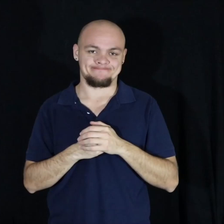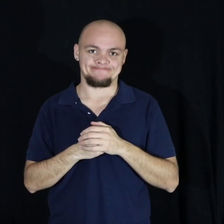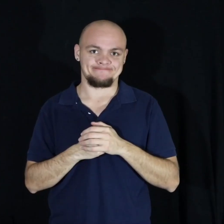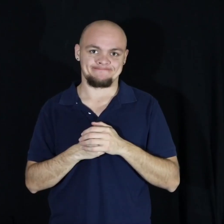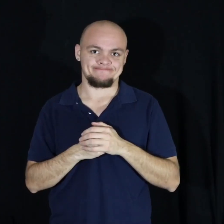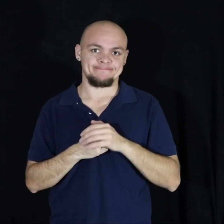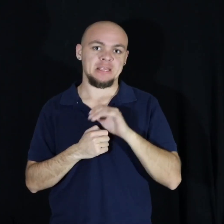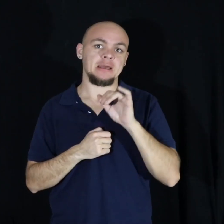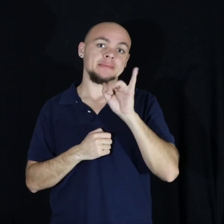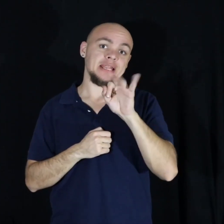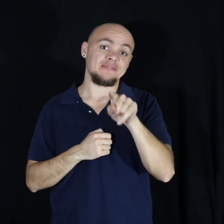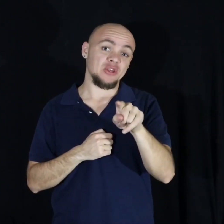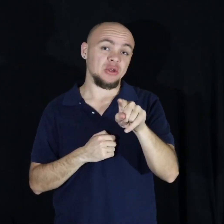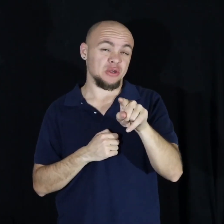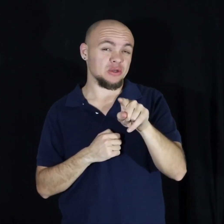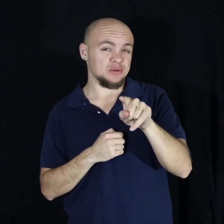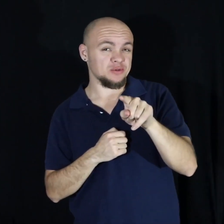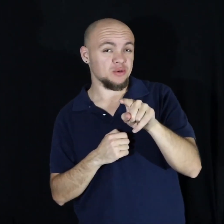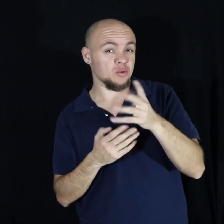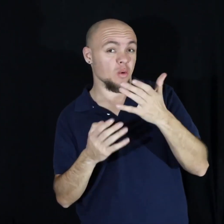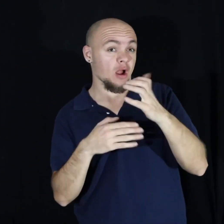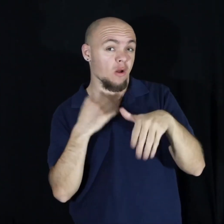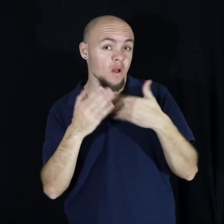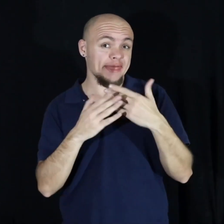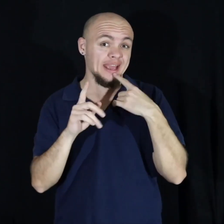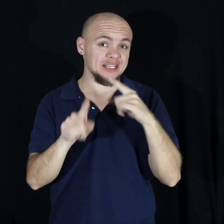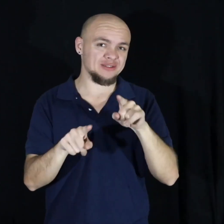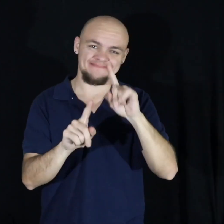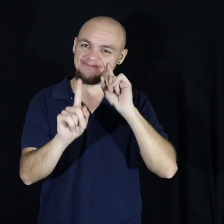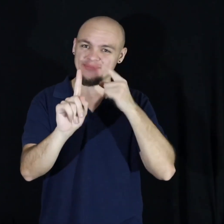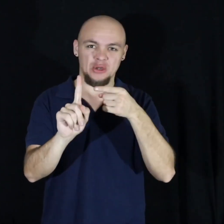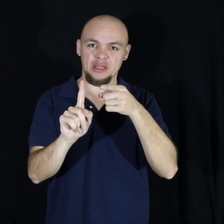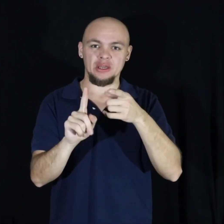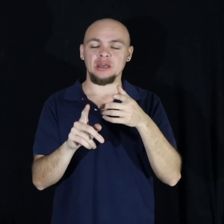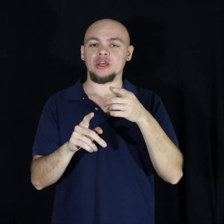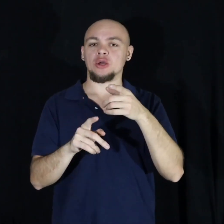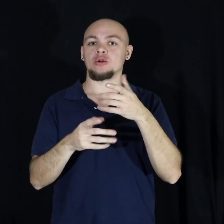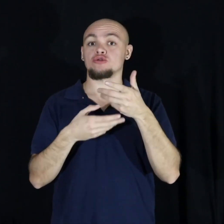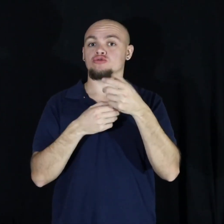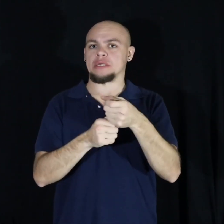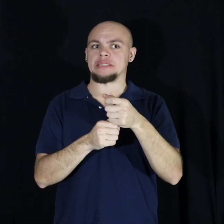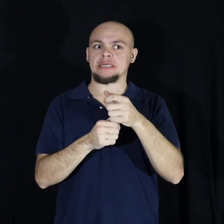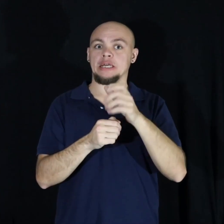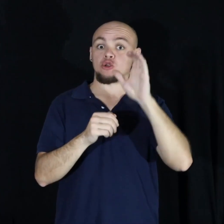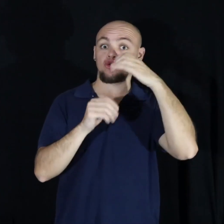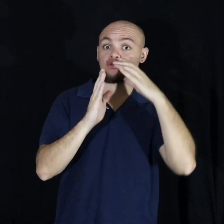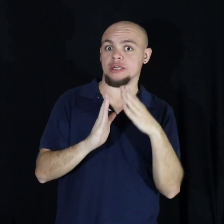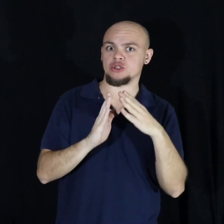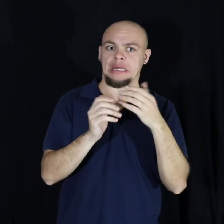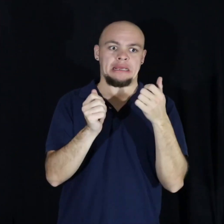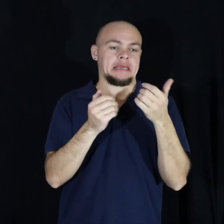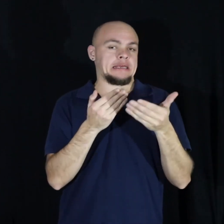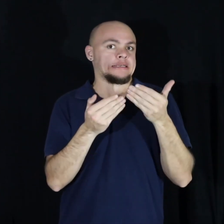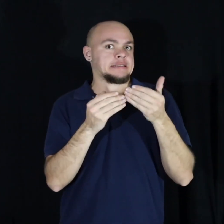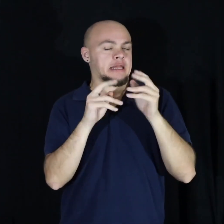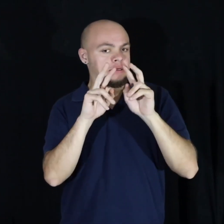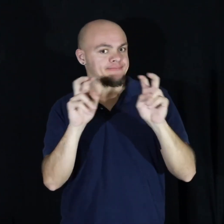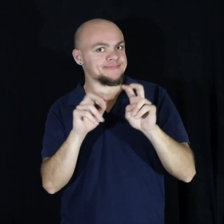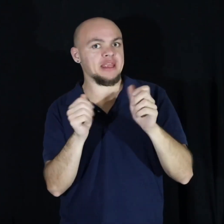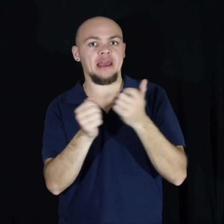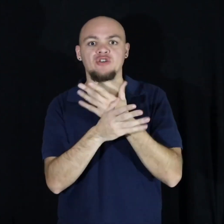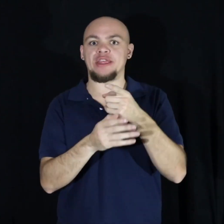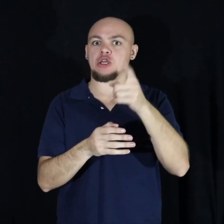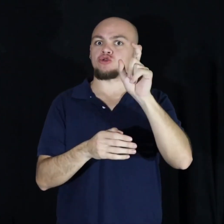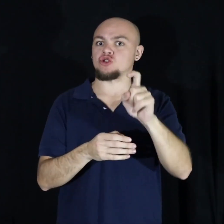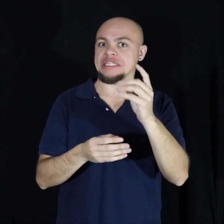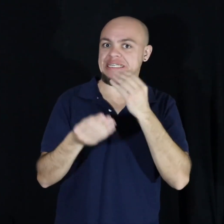But if you are, you're sort of missing my point. You see, if you're trusting a stranger to conveniently break down everything you should eat and shrink it down to